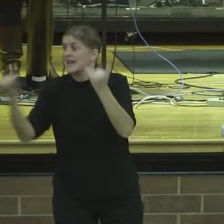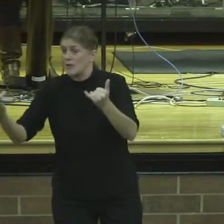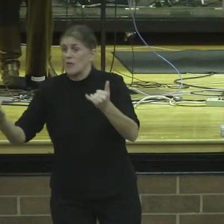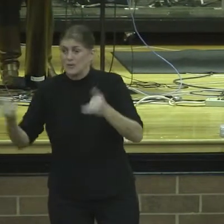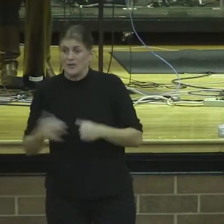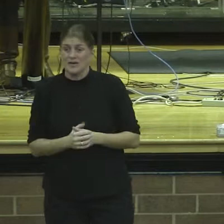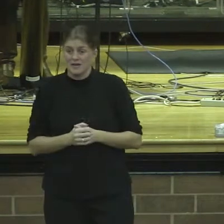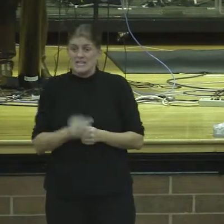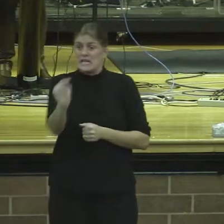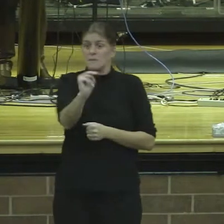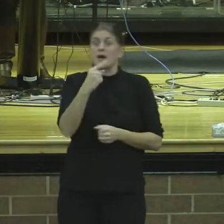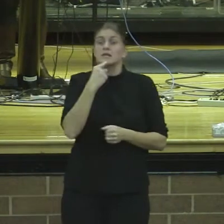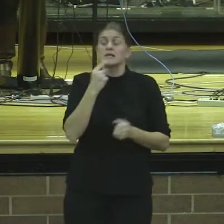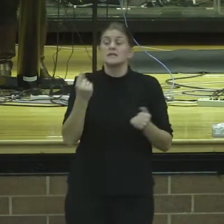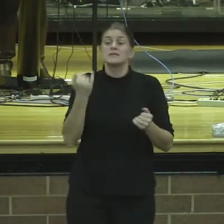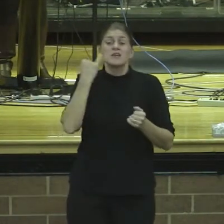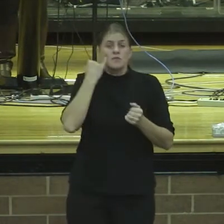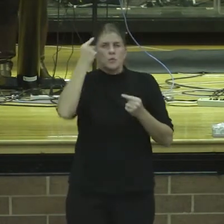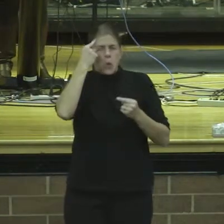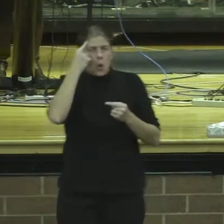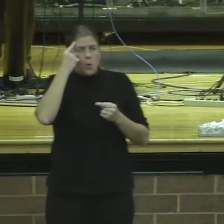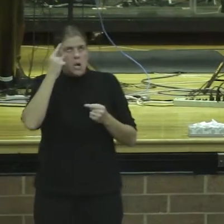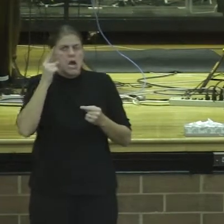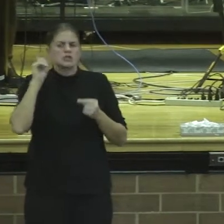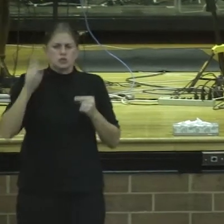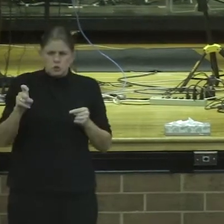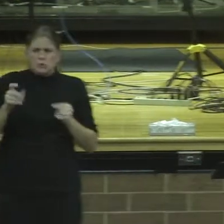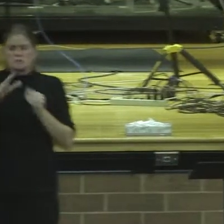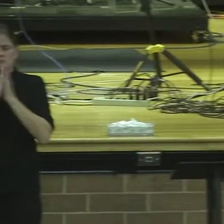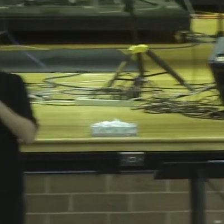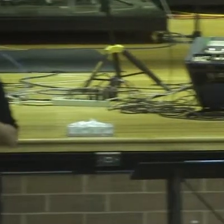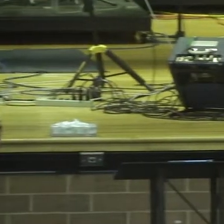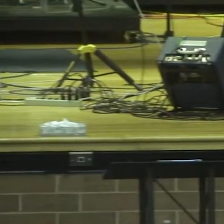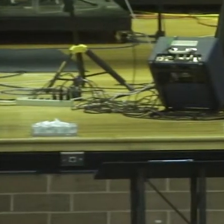following with what Nehemiah said, what's our first response that we should do now? Pray.